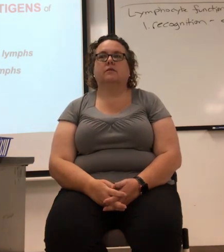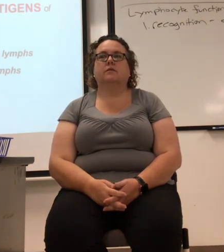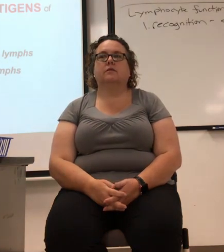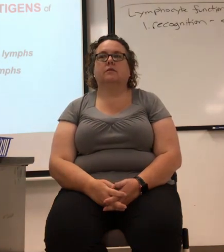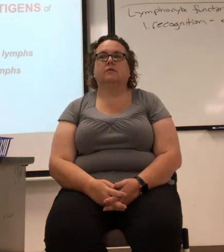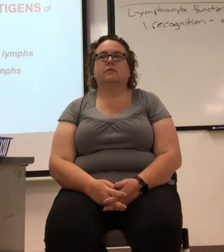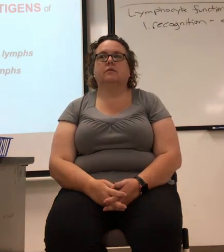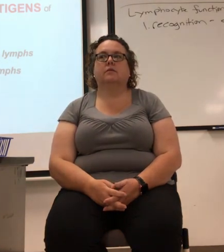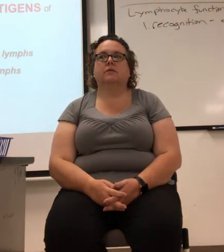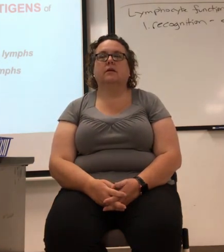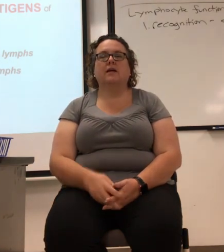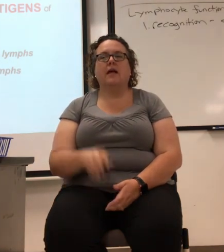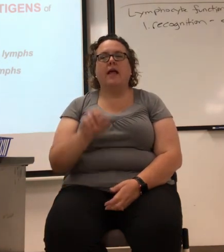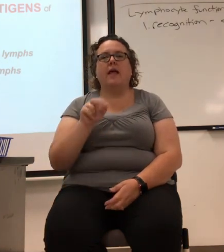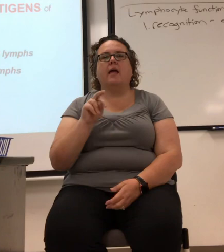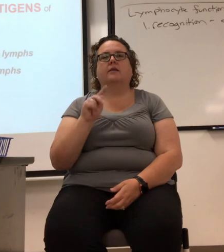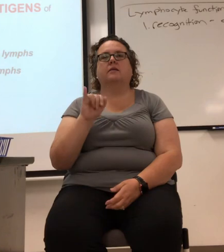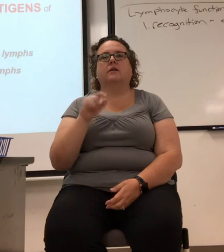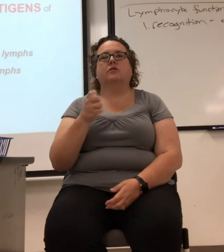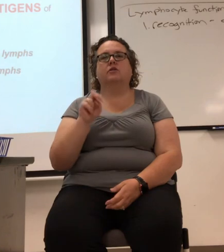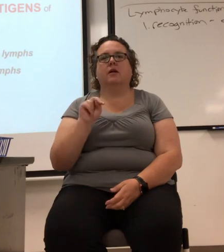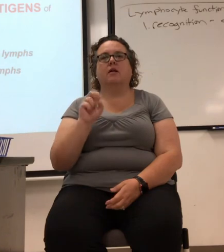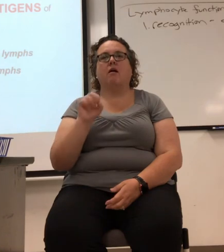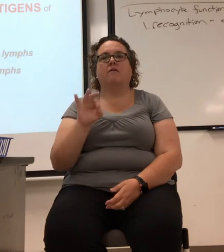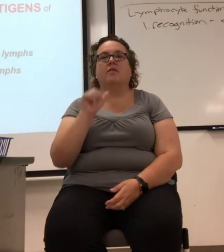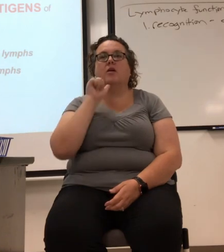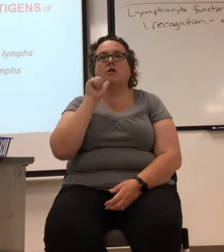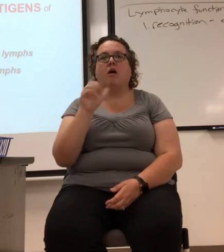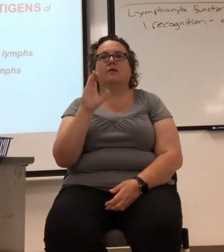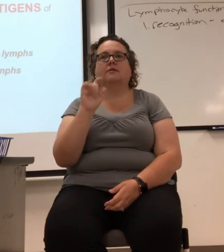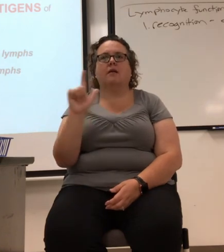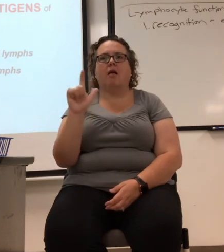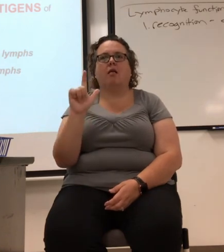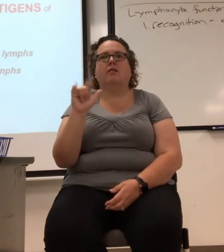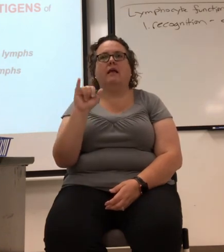I'll say antigens of the non-self invader.